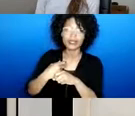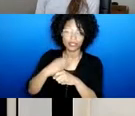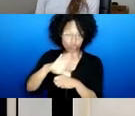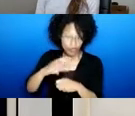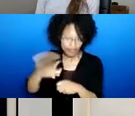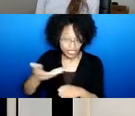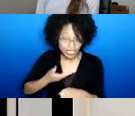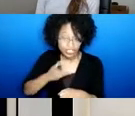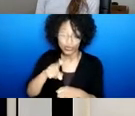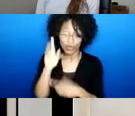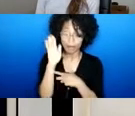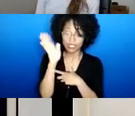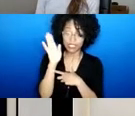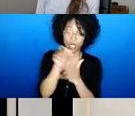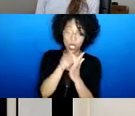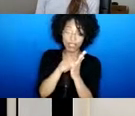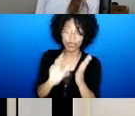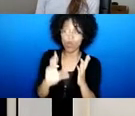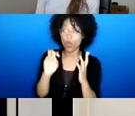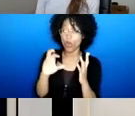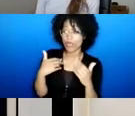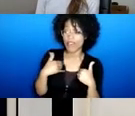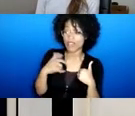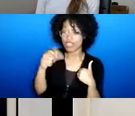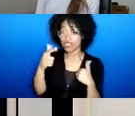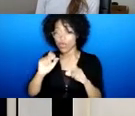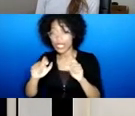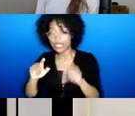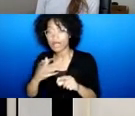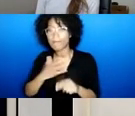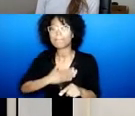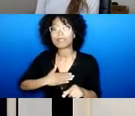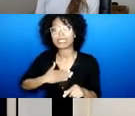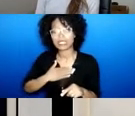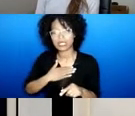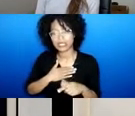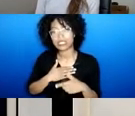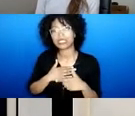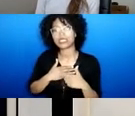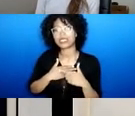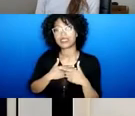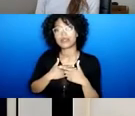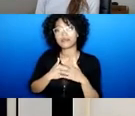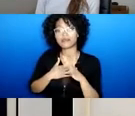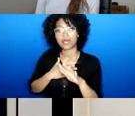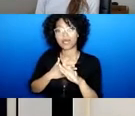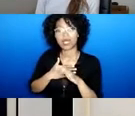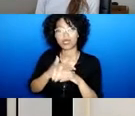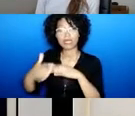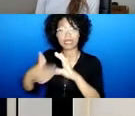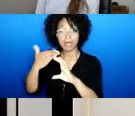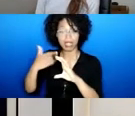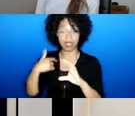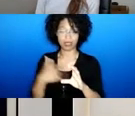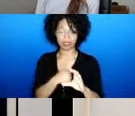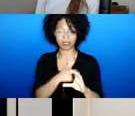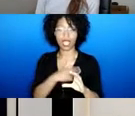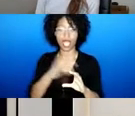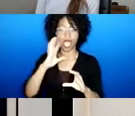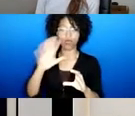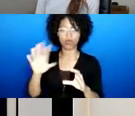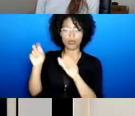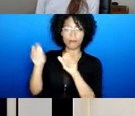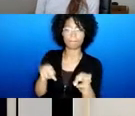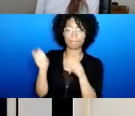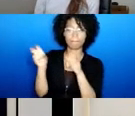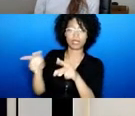a presenting author or you have another question, we'll put the email in the